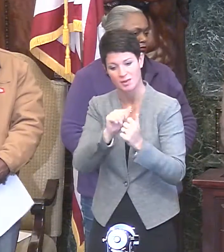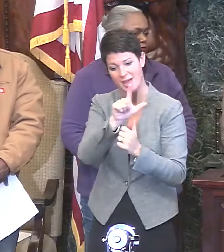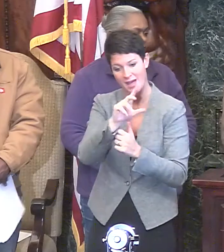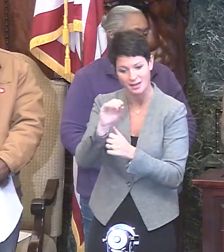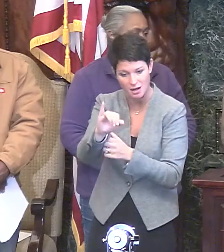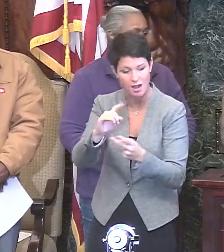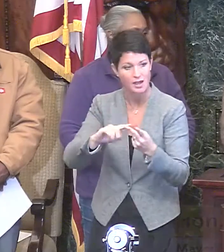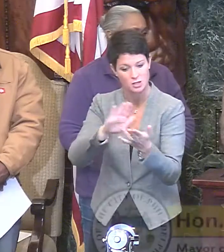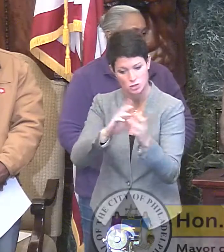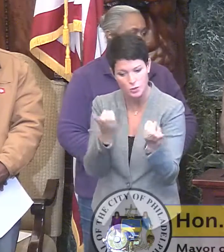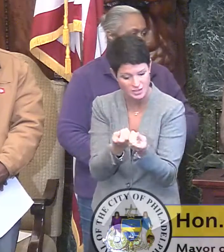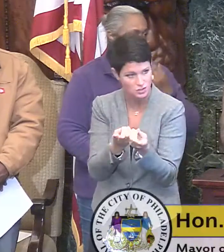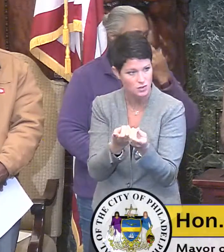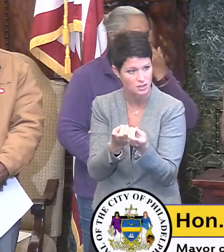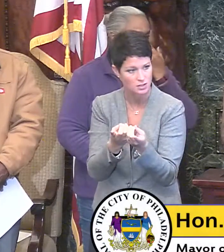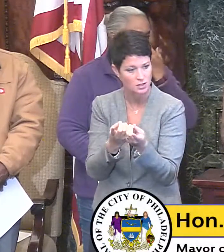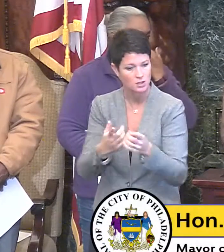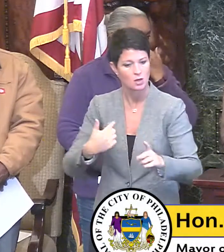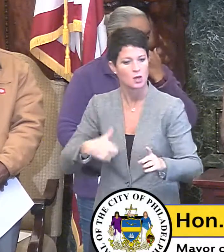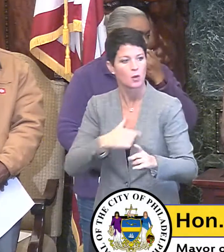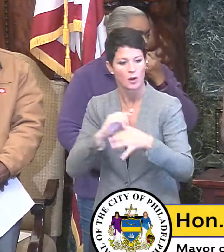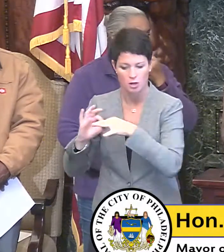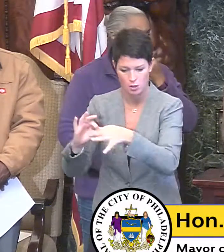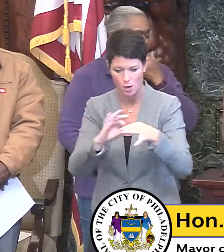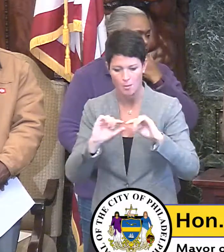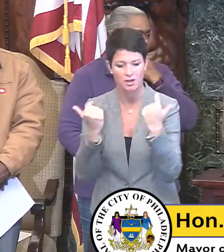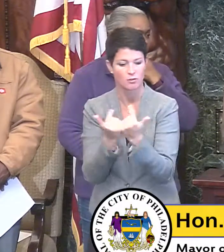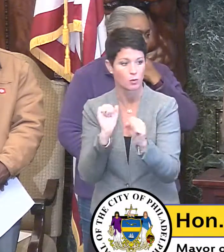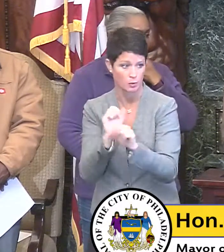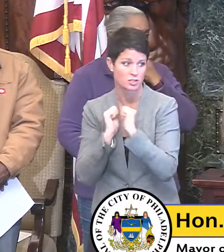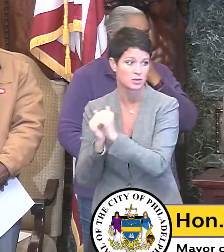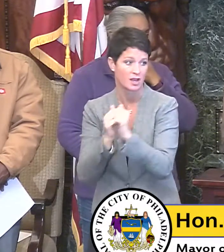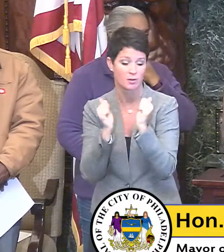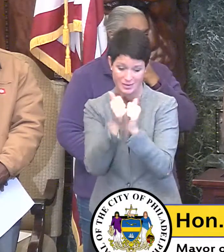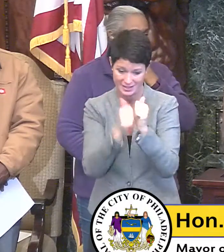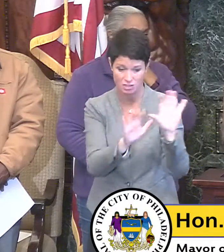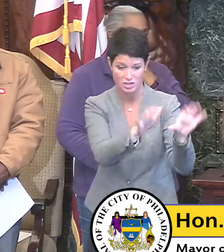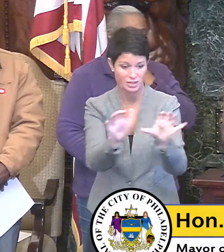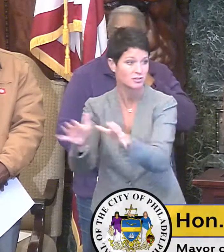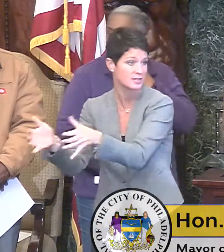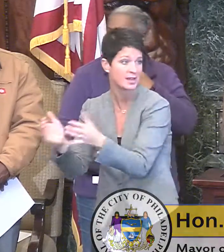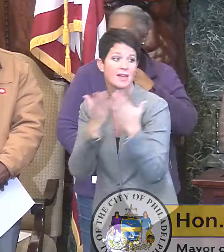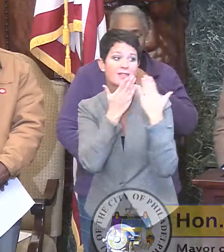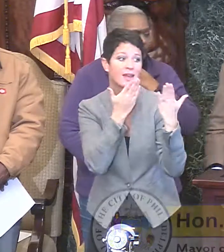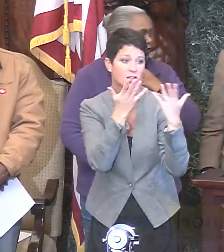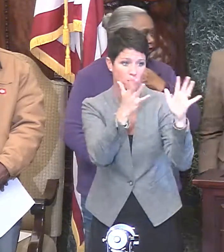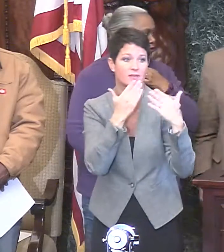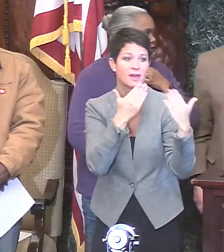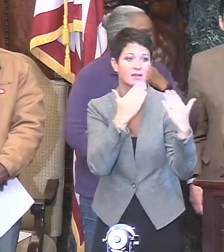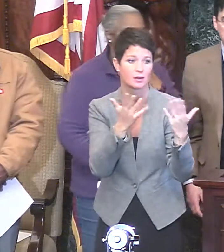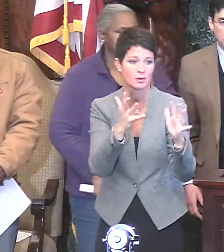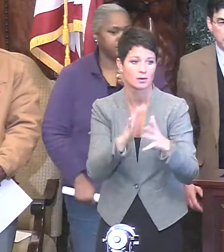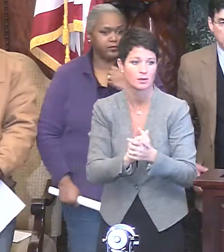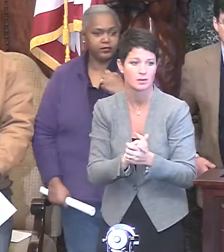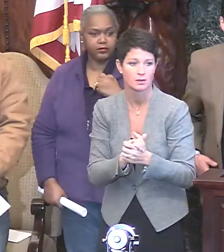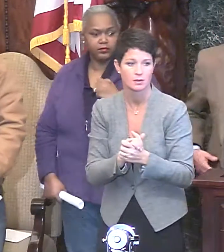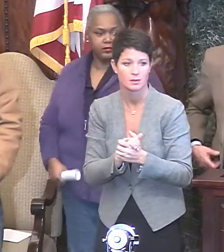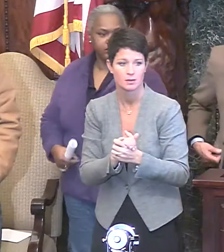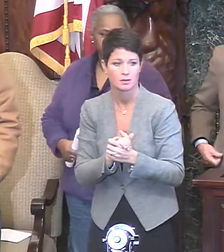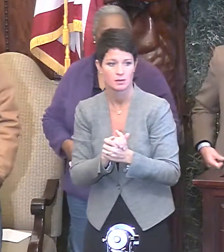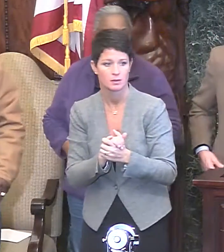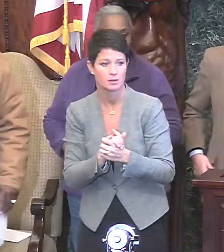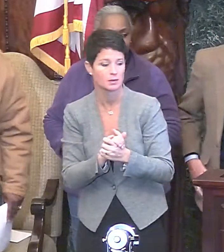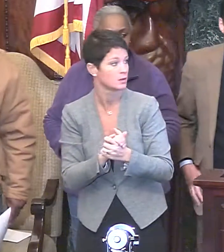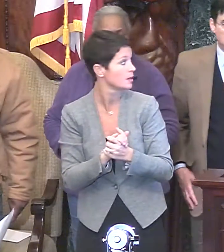school district, and trying to get. So we're a cooperative group who want to work together with each agency. Okay, thank you very much.